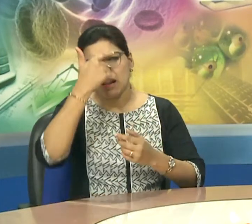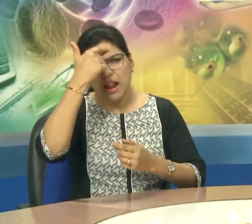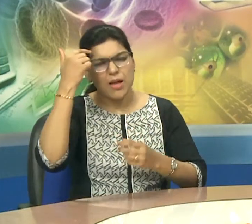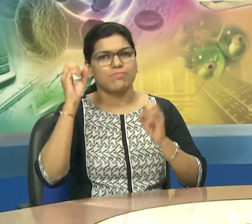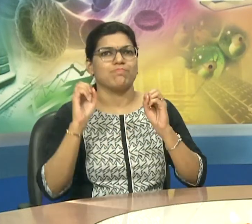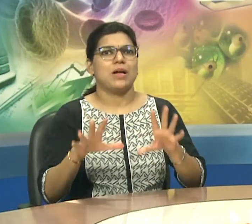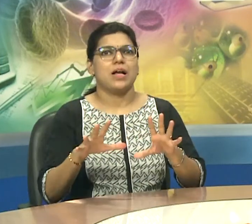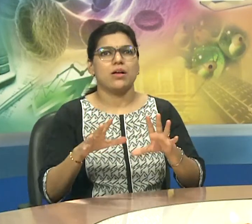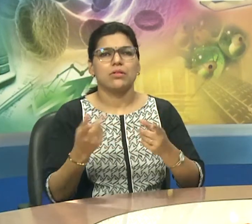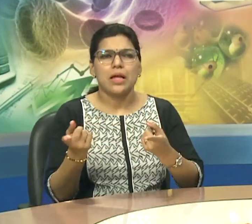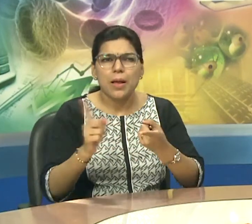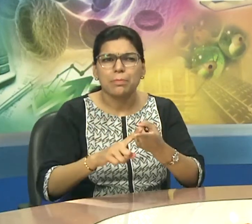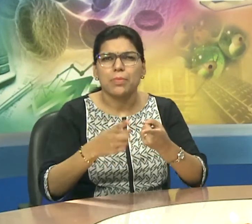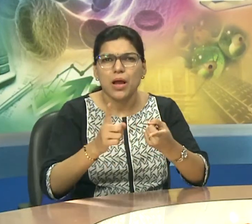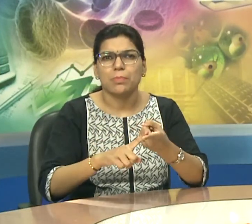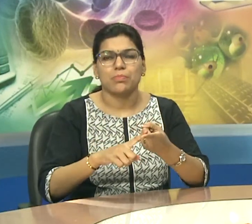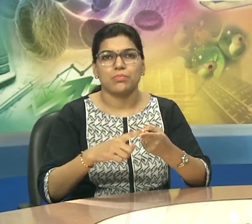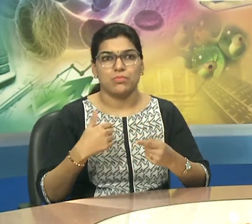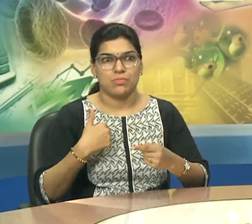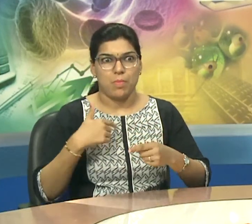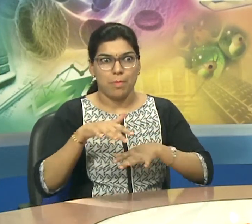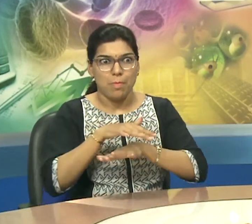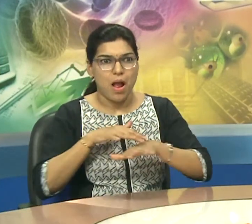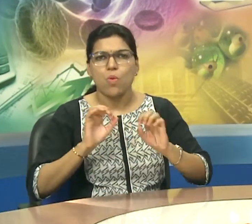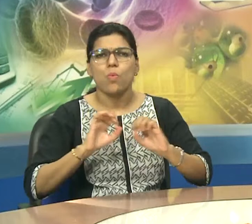This word is unfortunate,